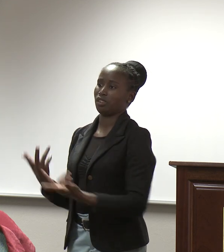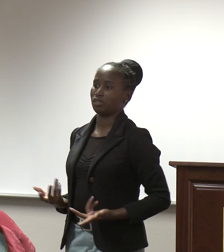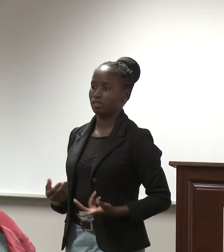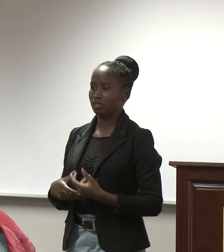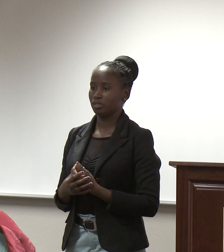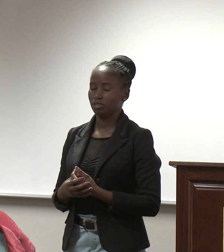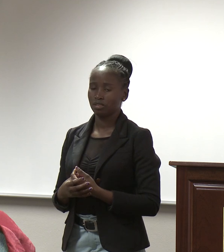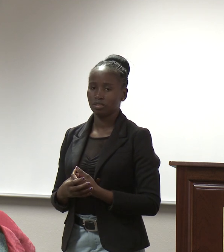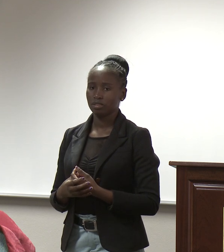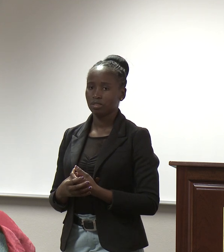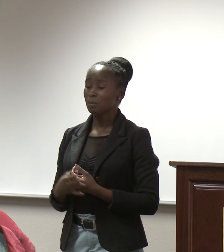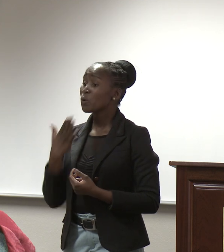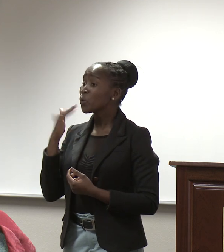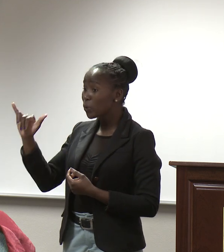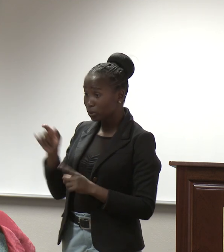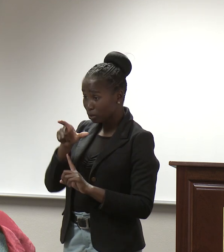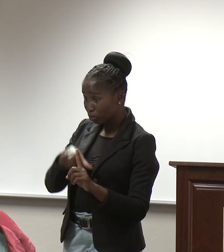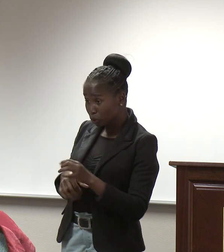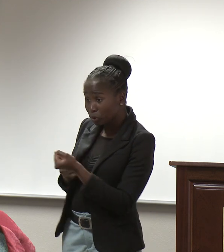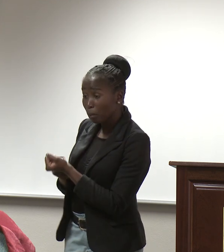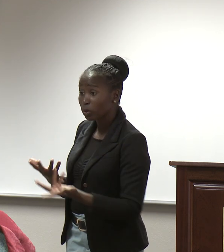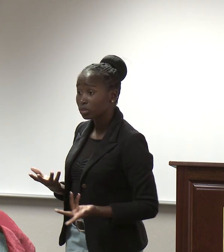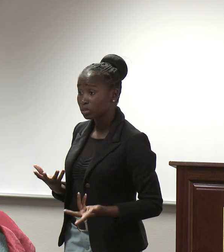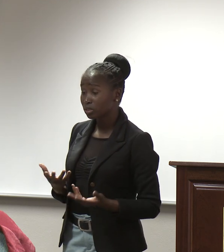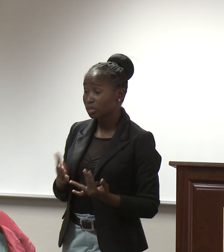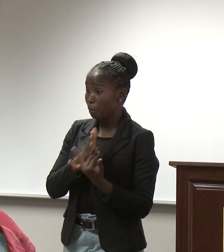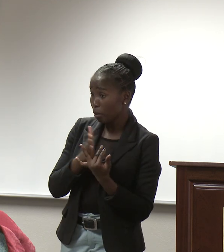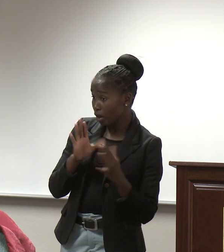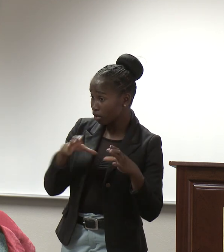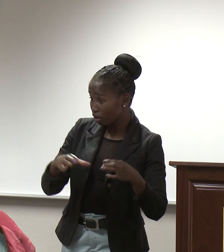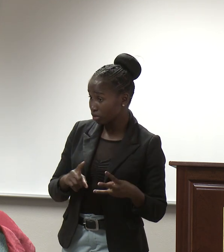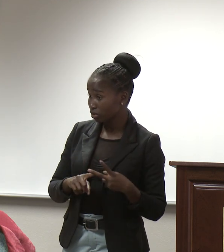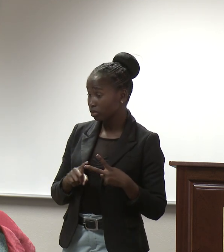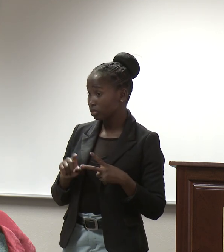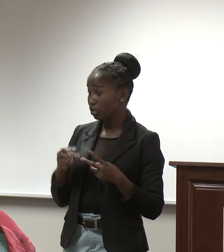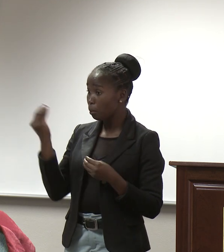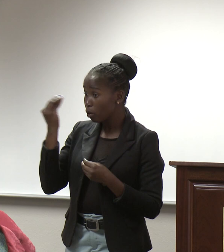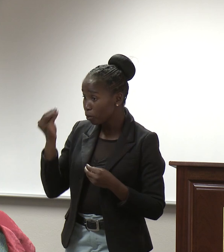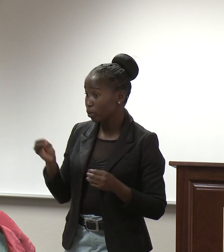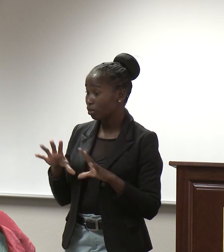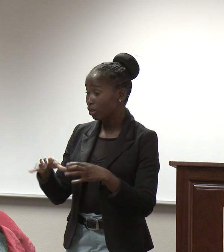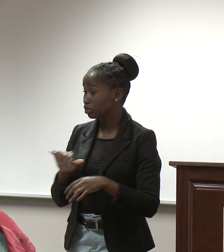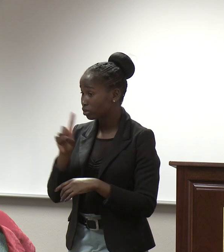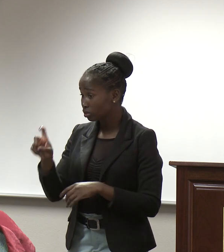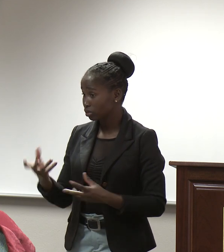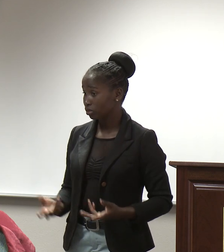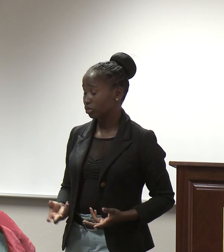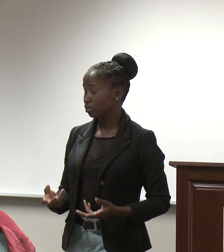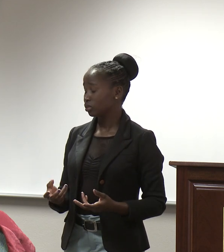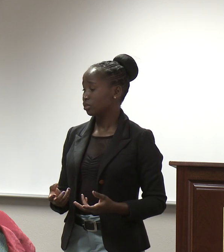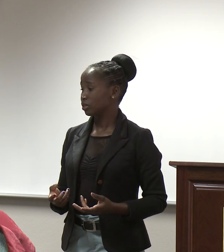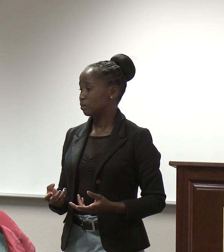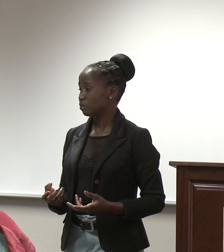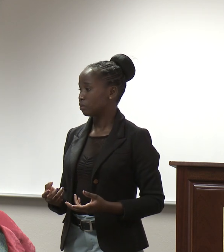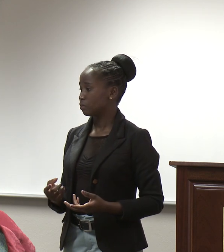Who is going to support? The middle classes? The popular classes? But the university was so arrogant